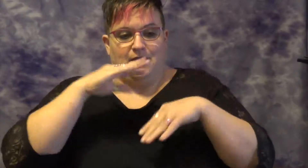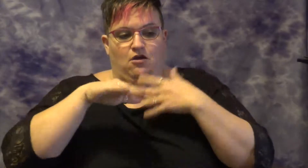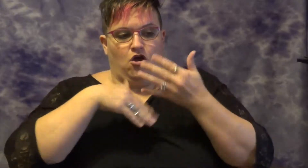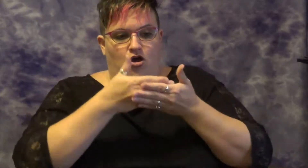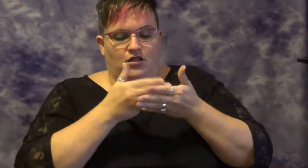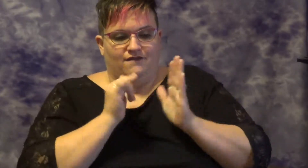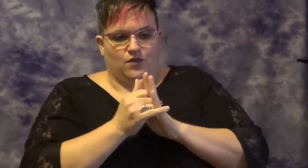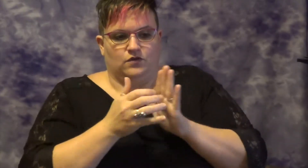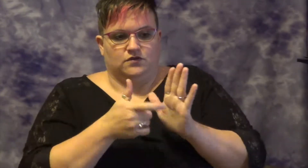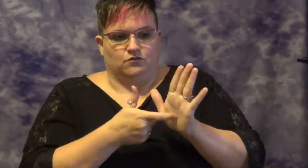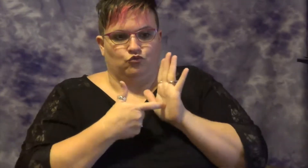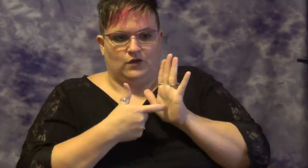When we think about